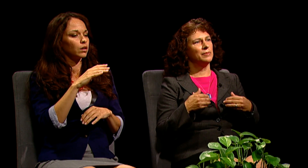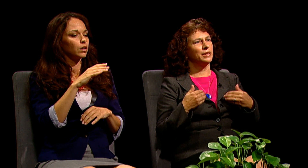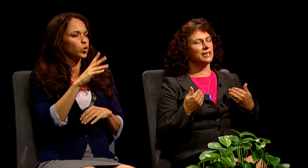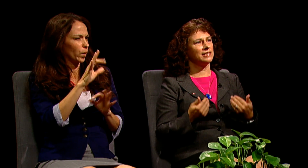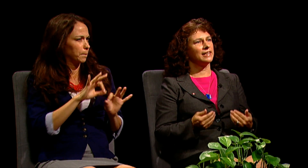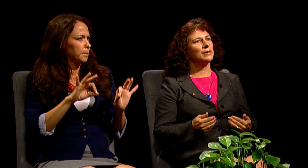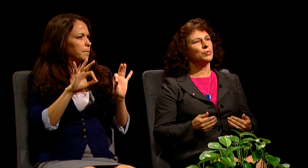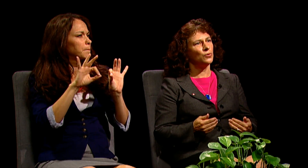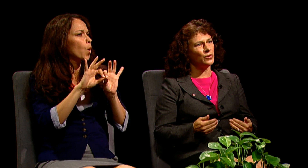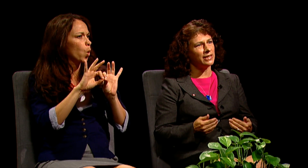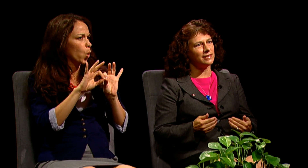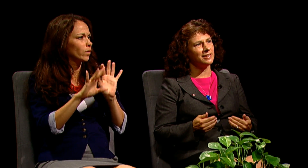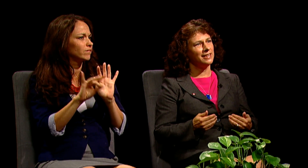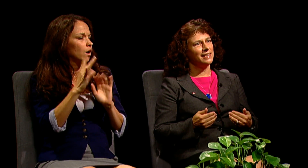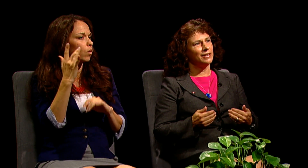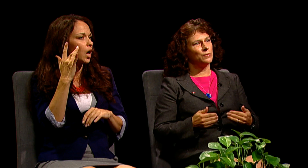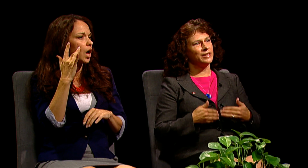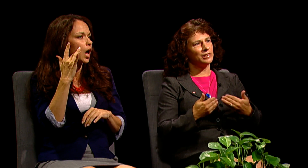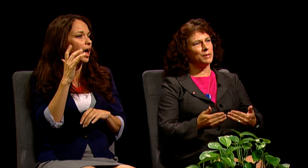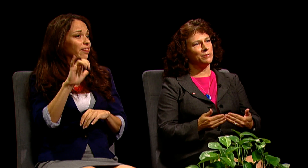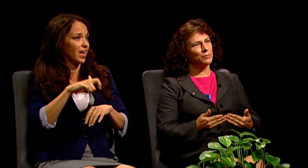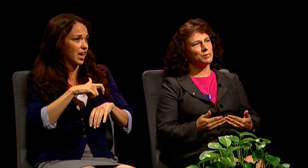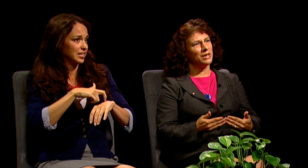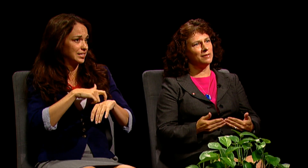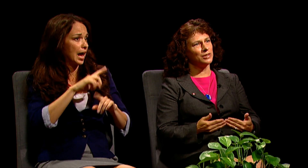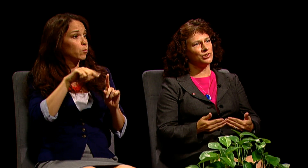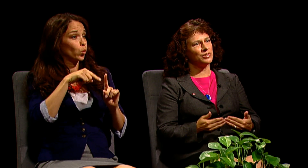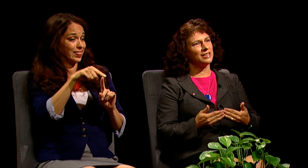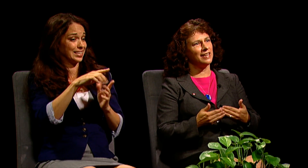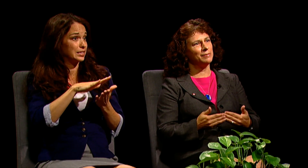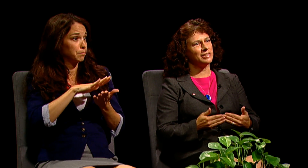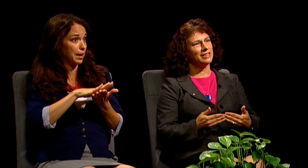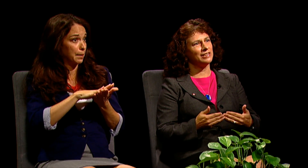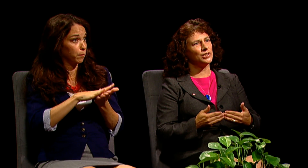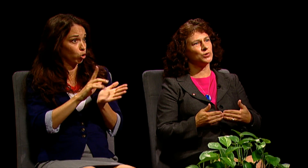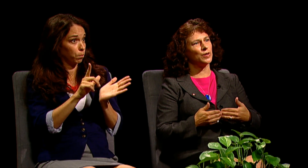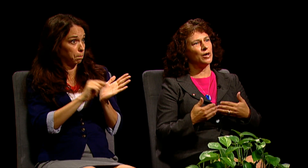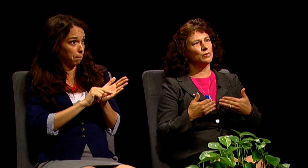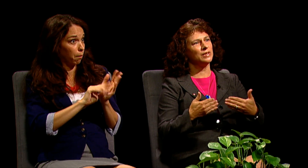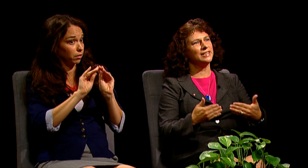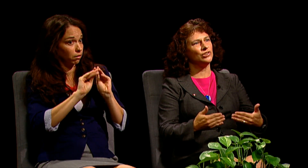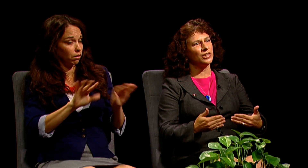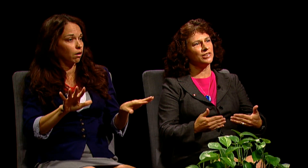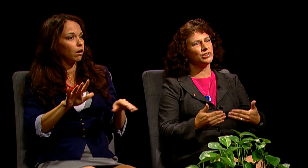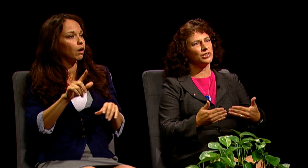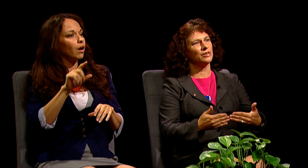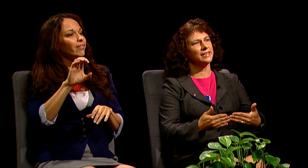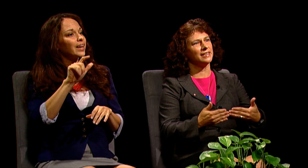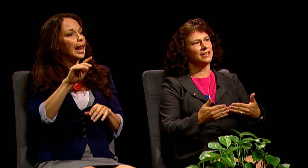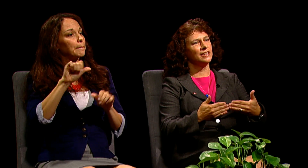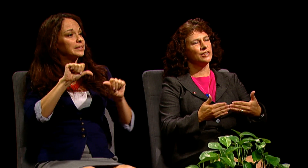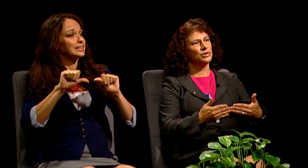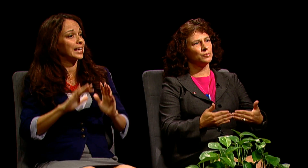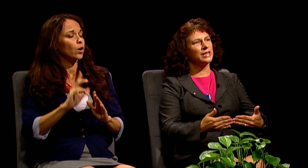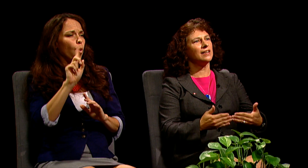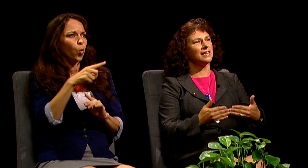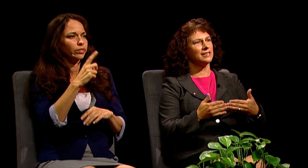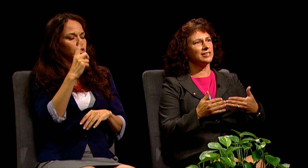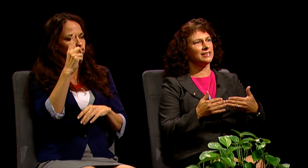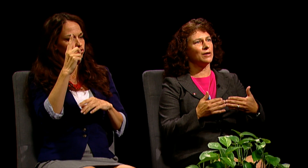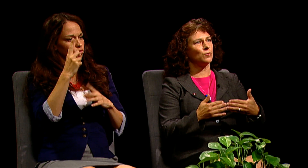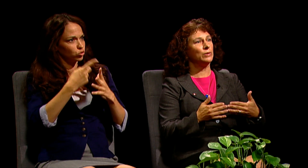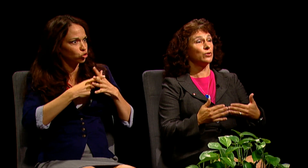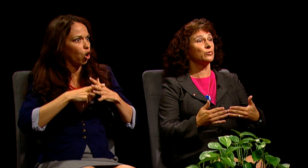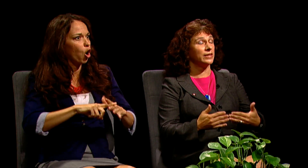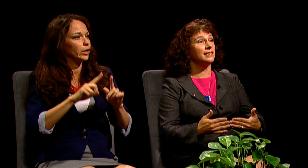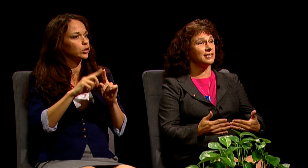finding because at that point, when this paper was published, the climate scientists were only just starting to